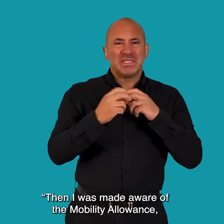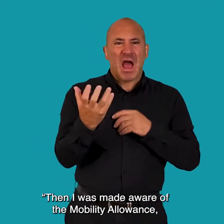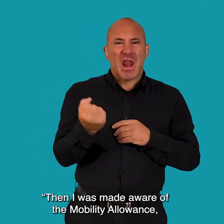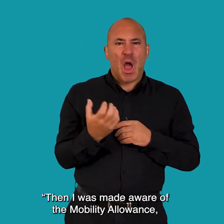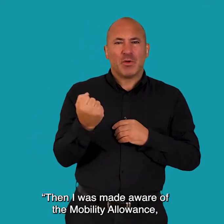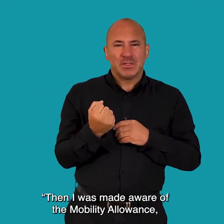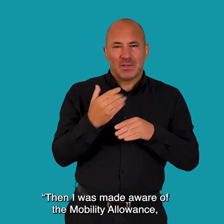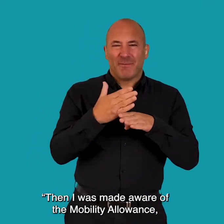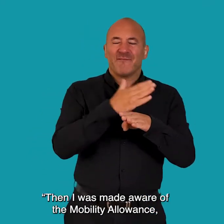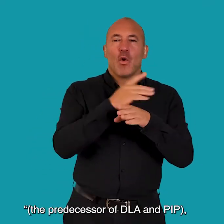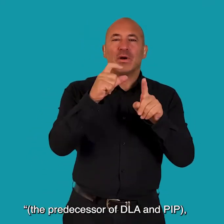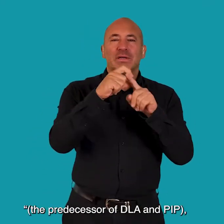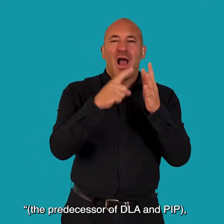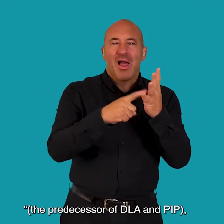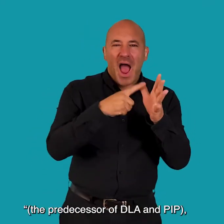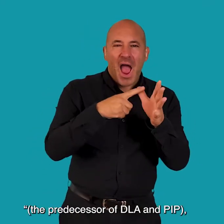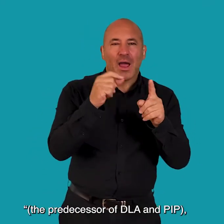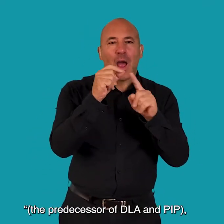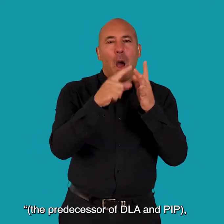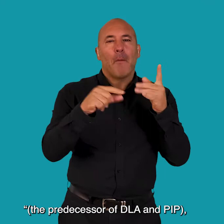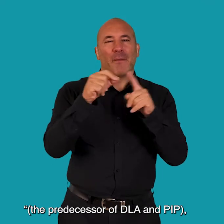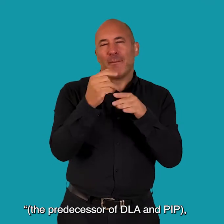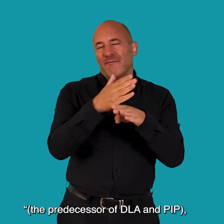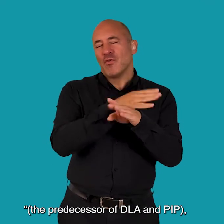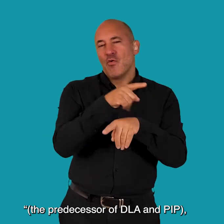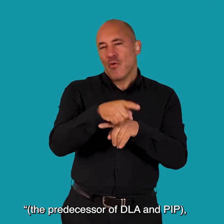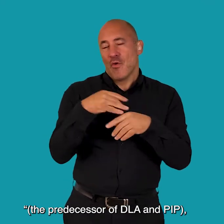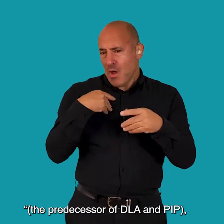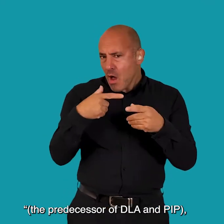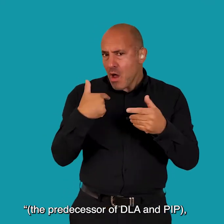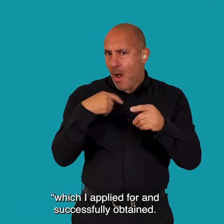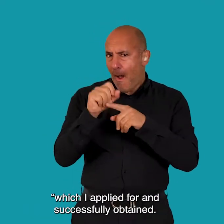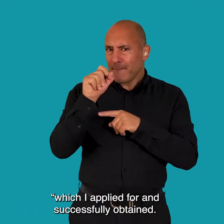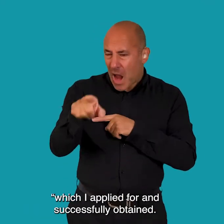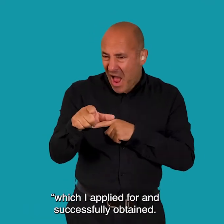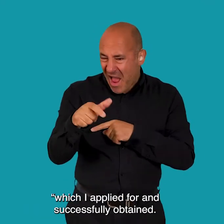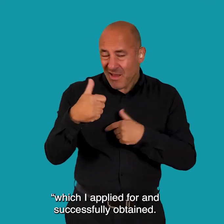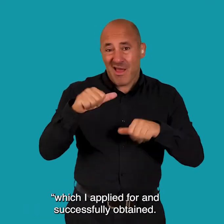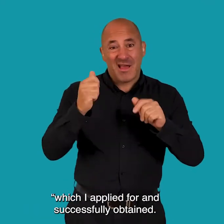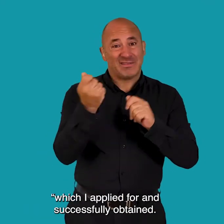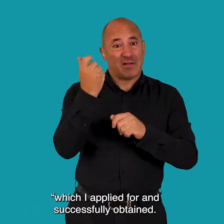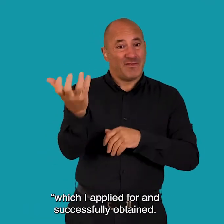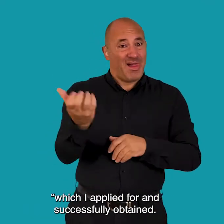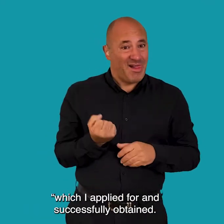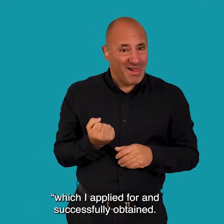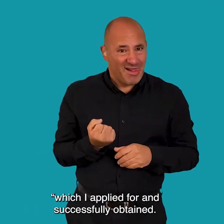mobility allowance, the predecessor of DLA and PIP, which I applied for and successfully